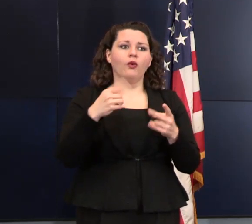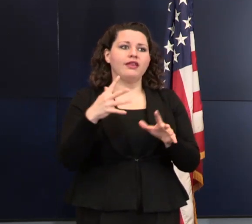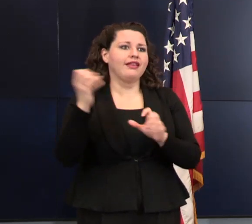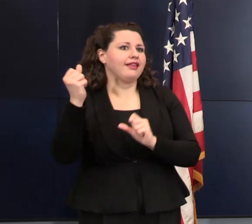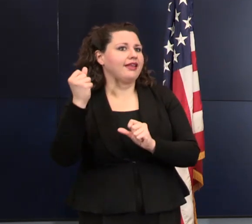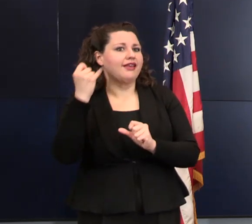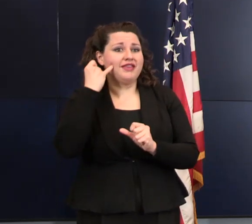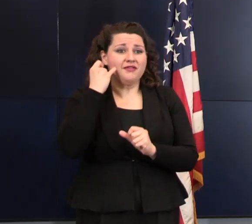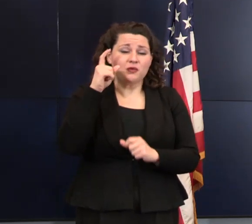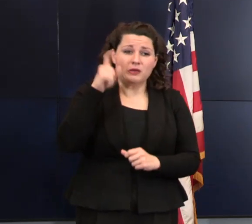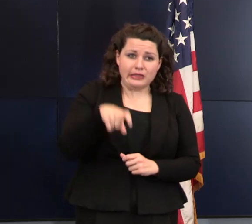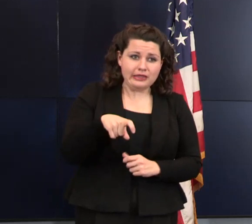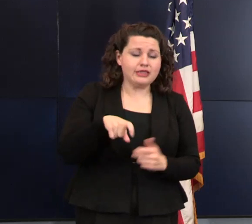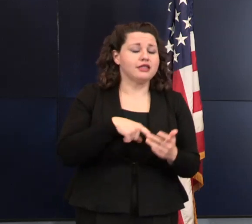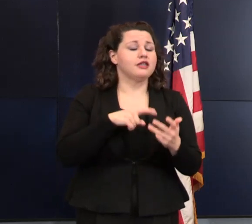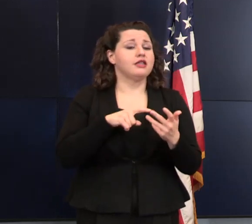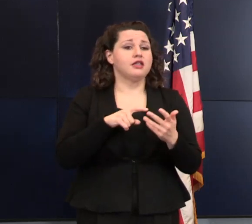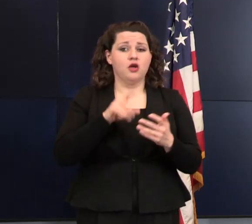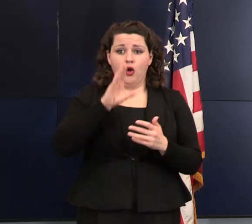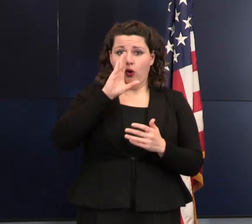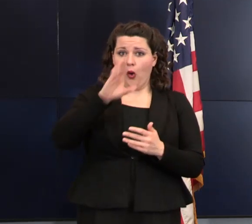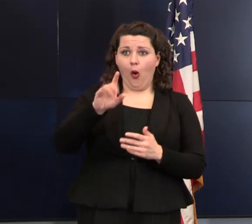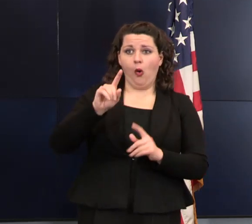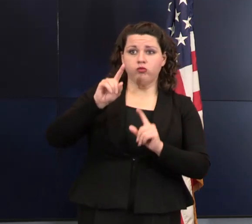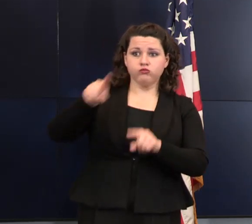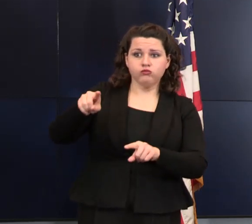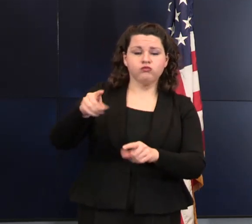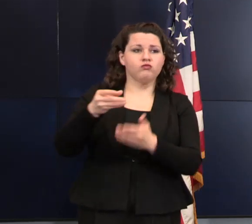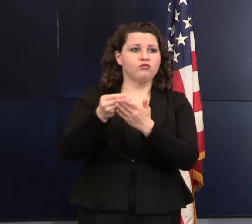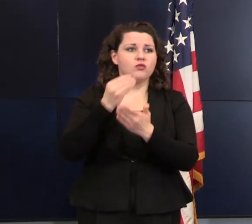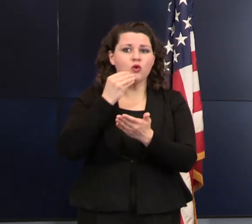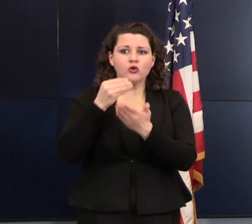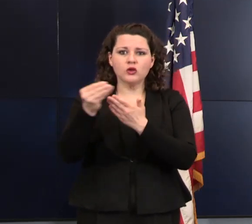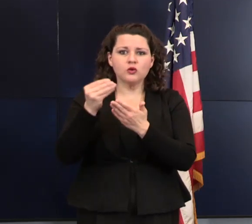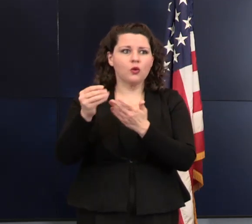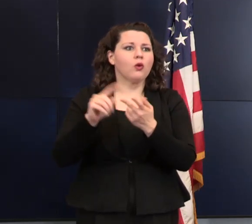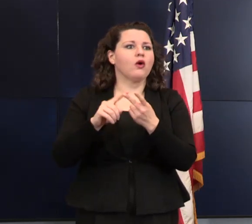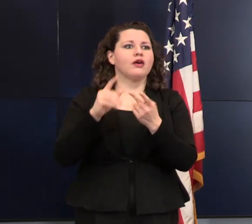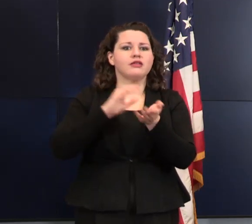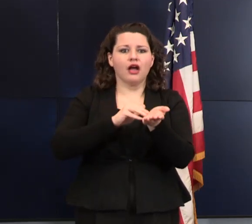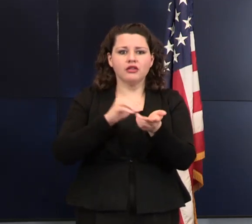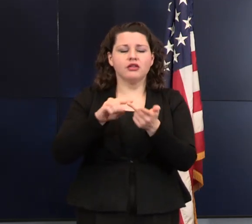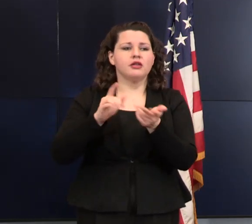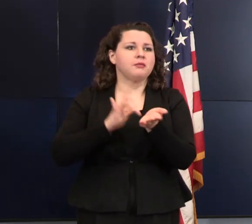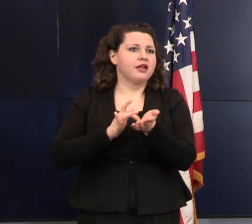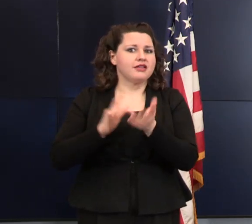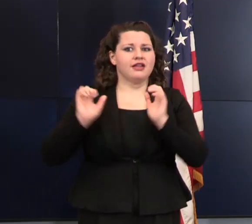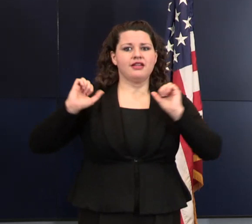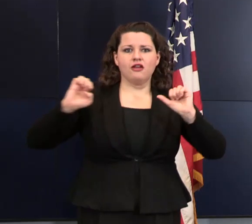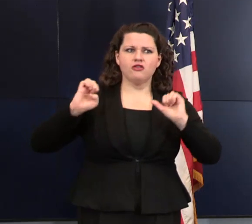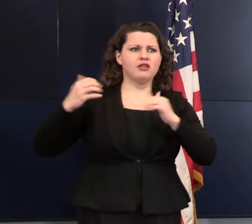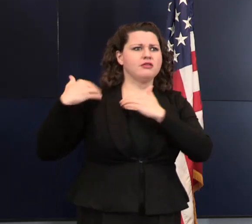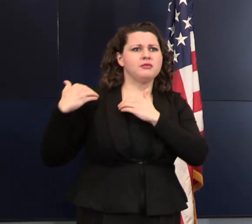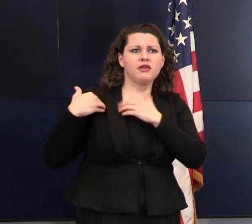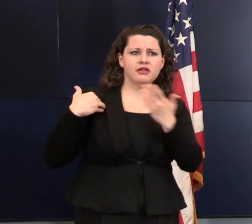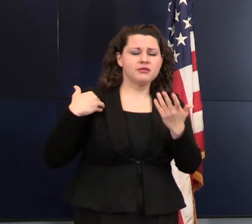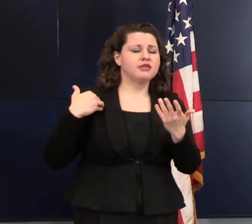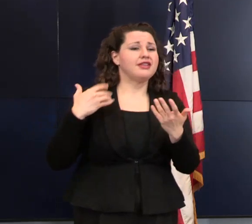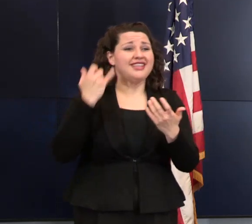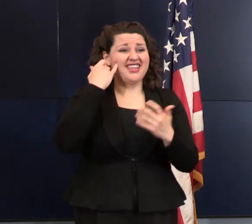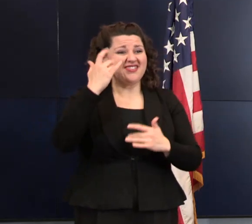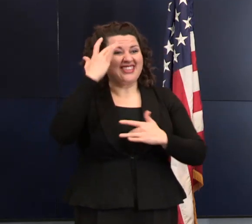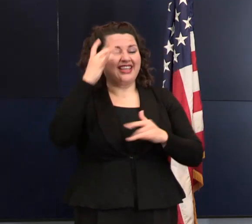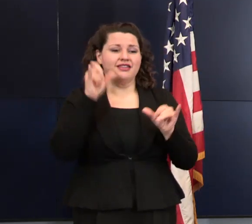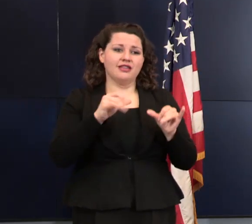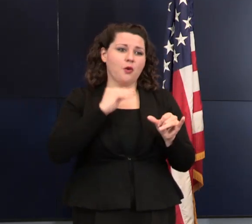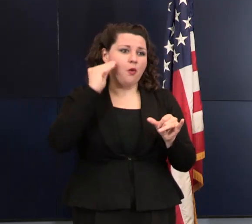for essential reasons, go directly there and back, whether it's groceries, doctor, medicine, exercise responsibly. If you're sick, stay home